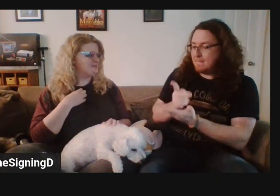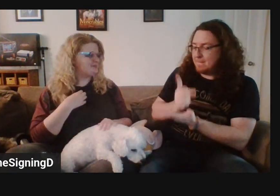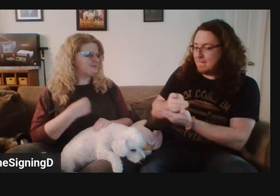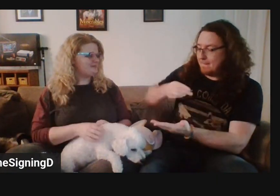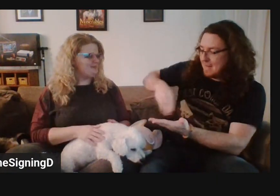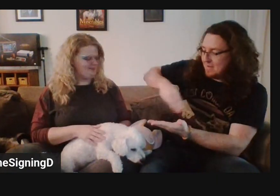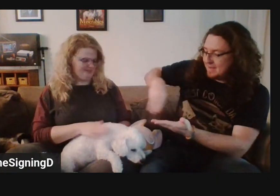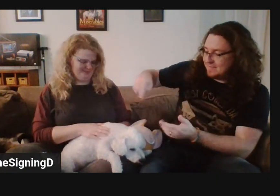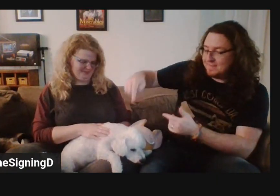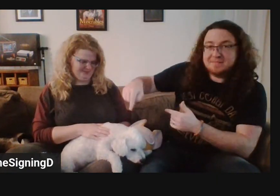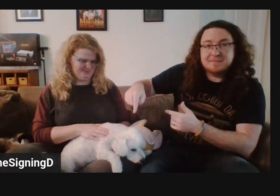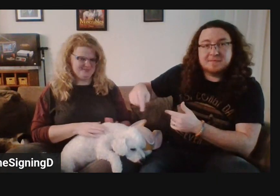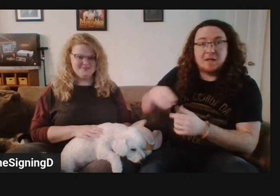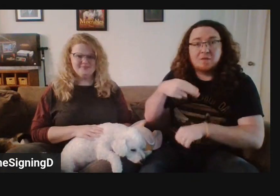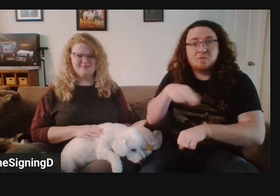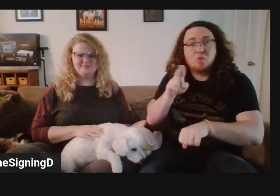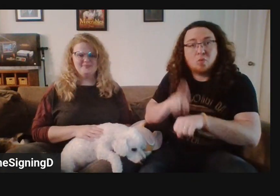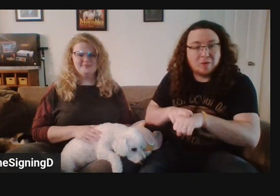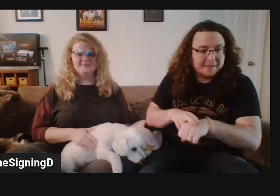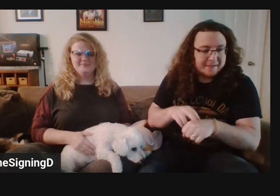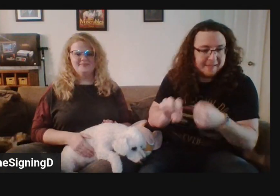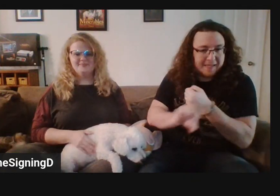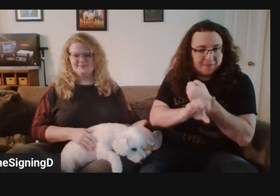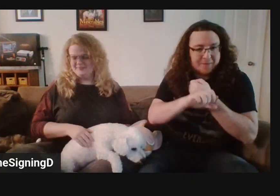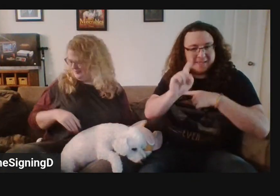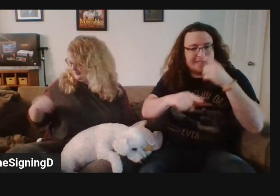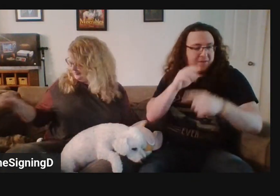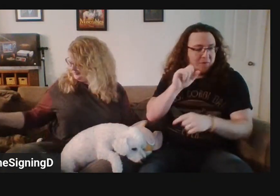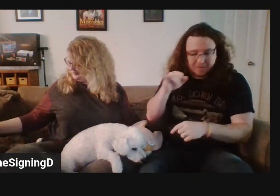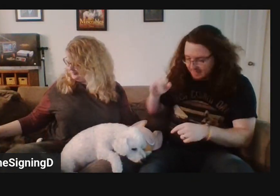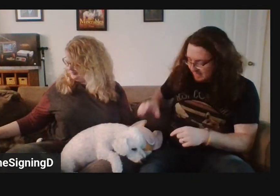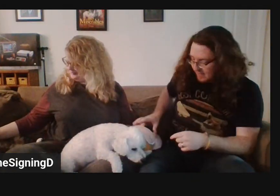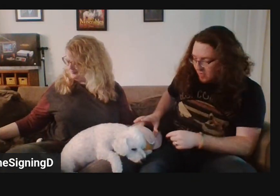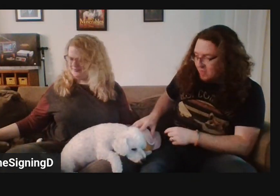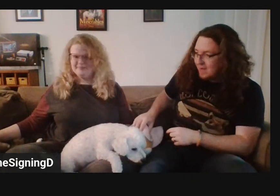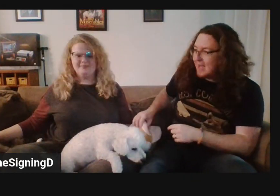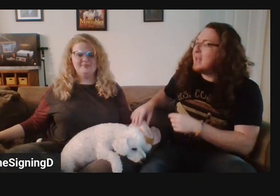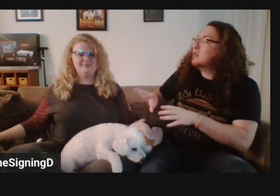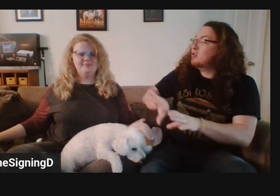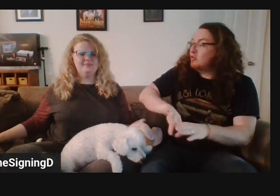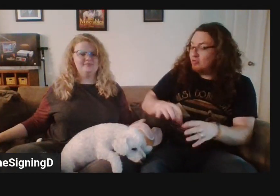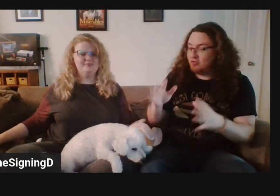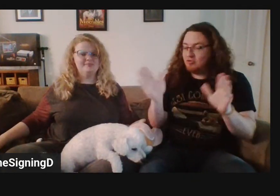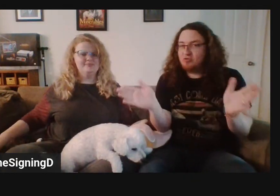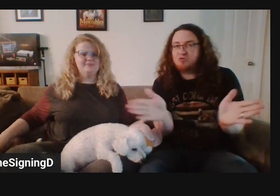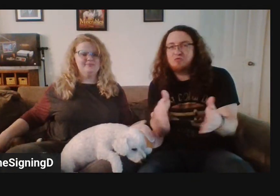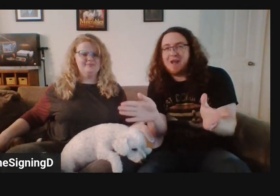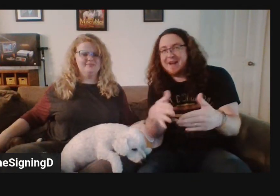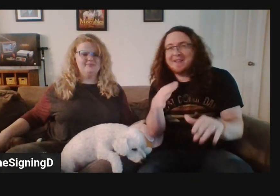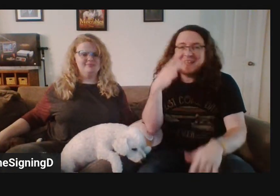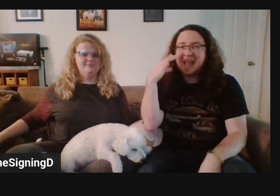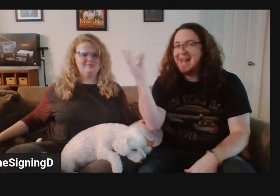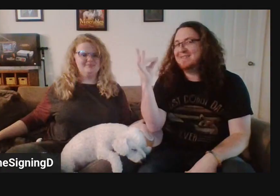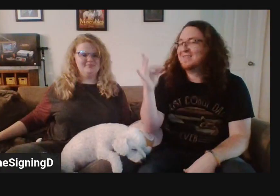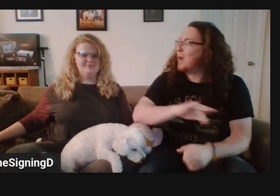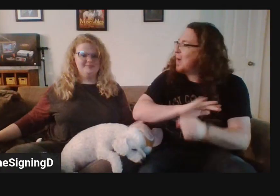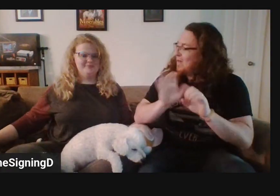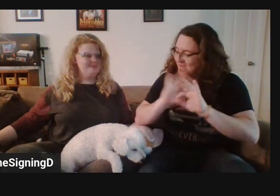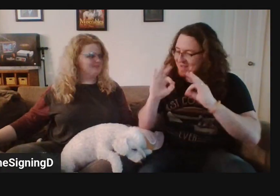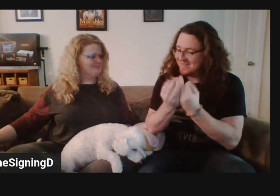Mary. And of course, Eowyn, the signing corgi, and Strider, the cat. The whole family's joining us today.